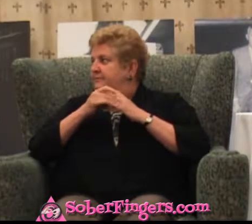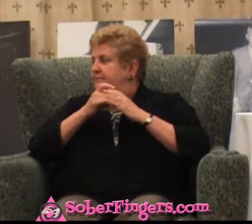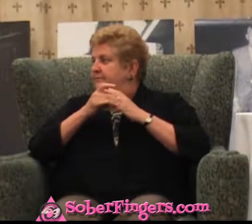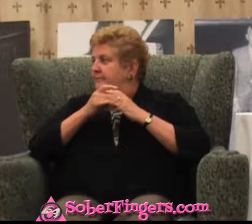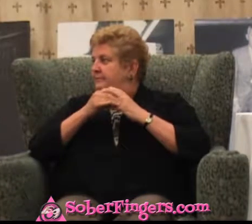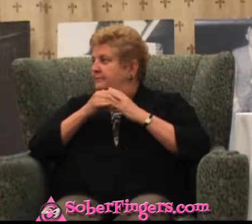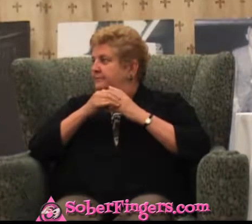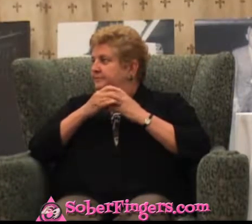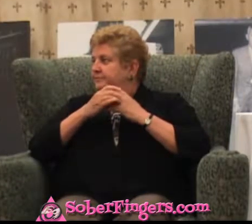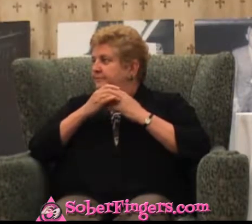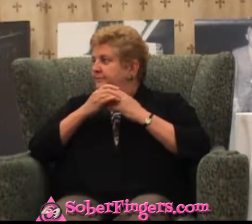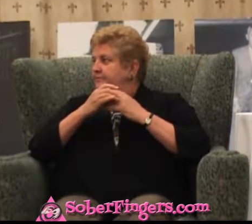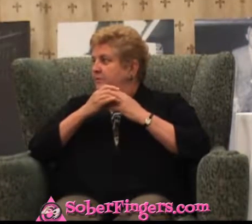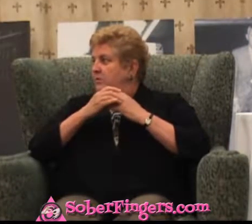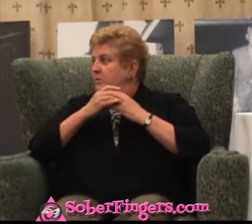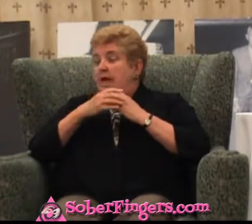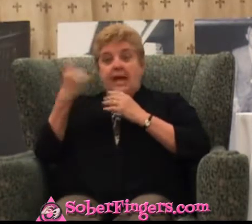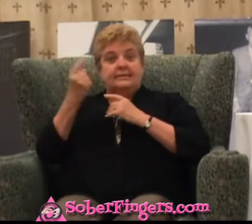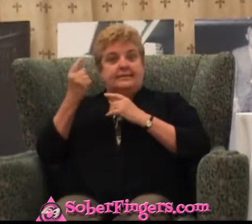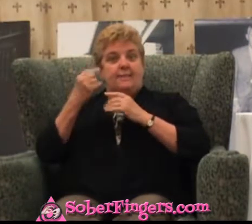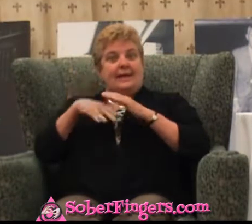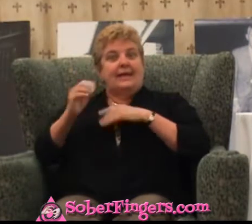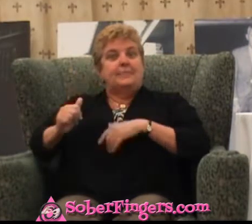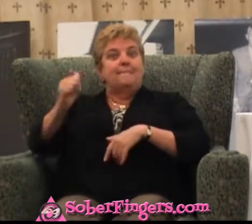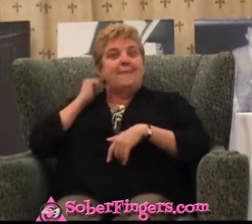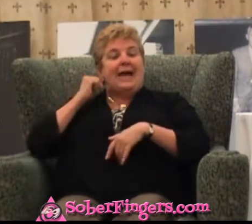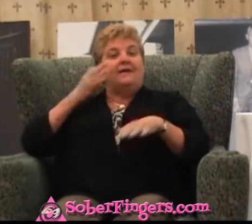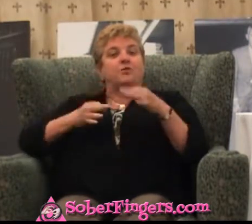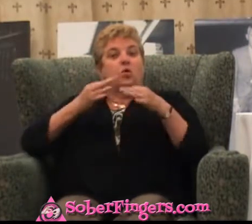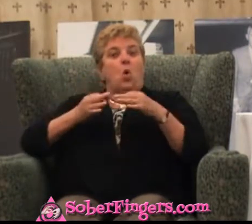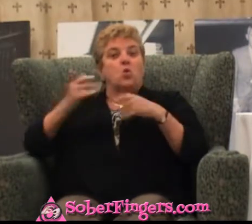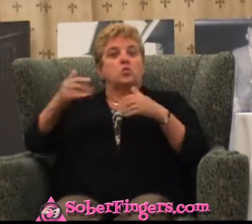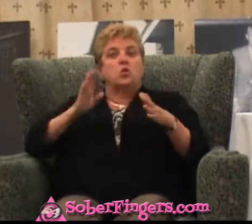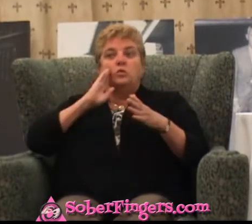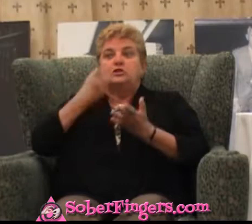Or somebody in the back of the courtroom would jump up, I did it.